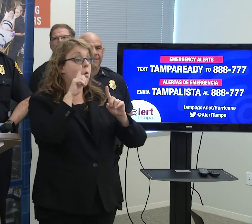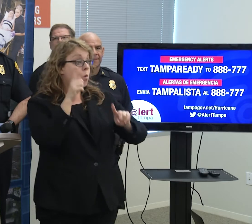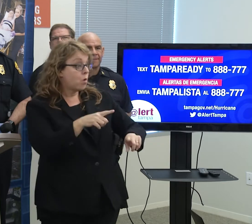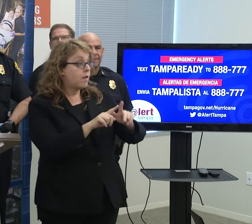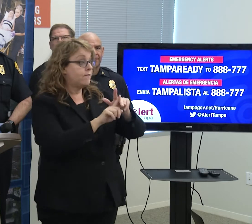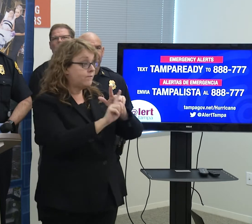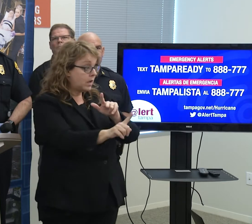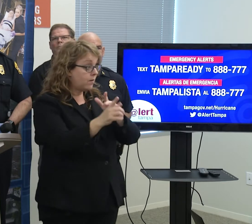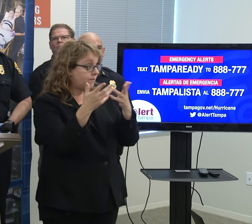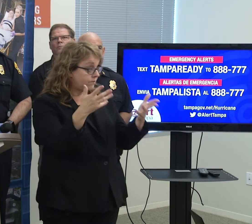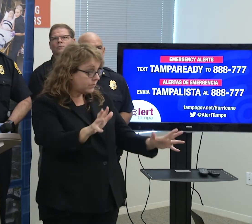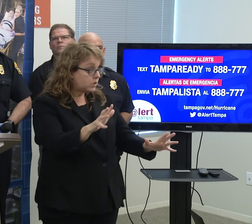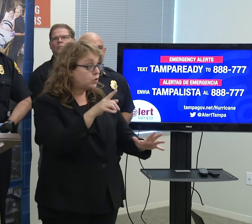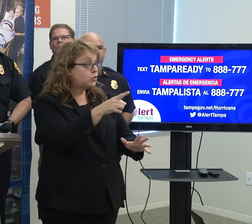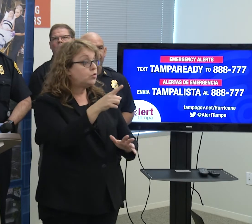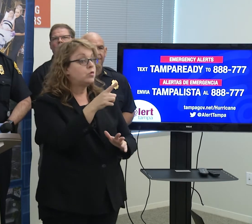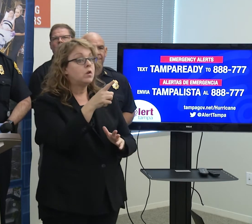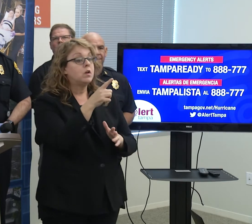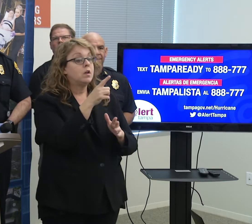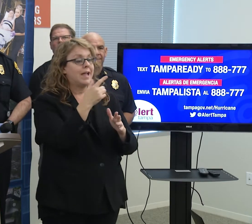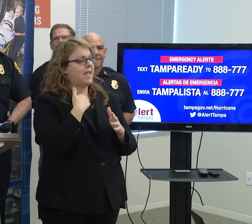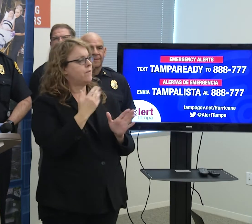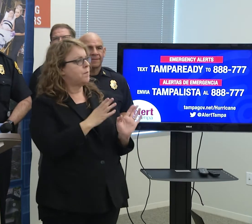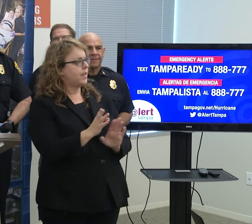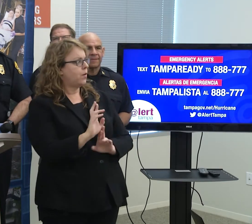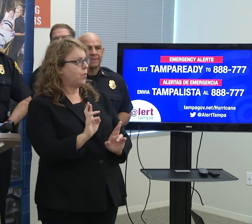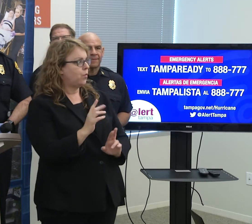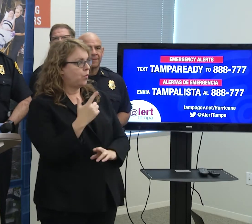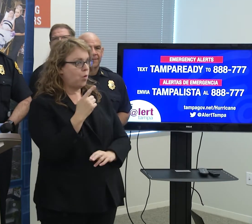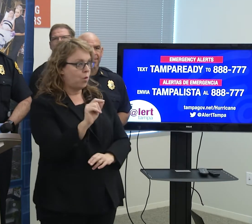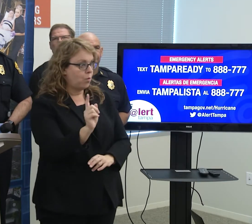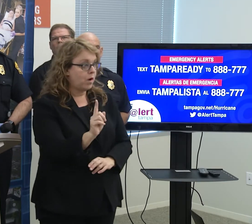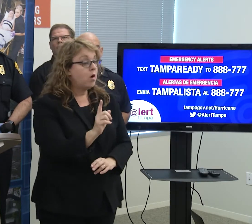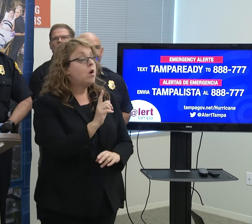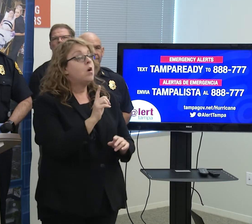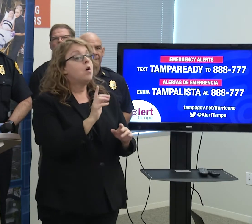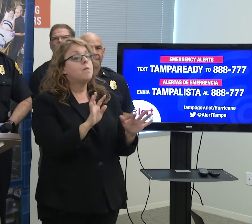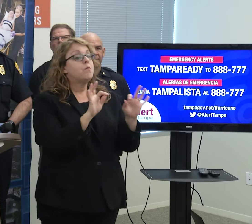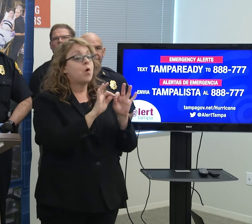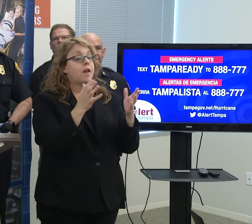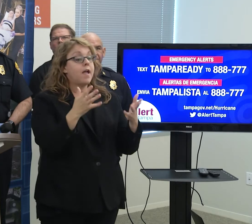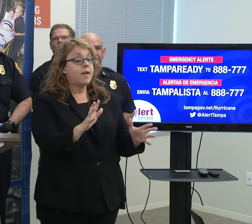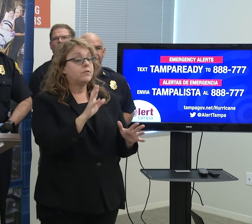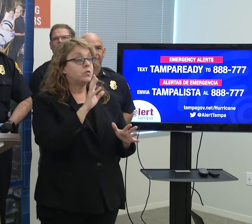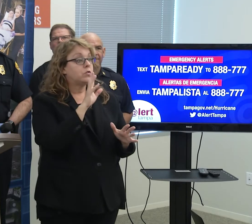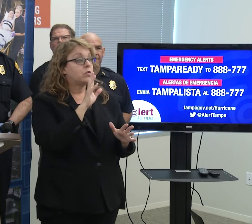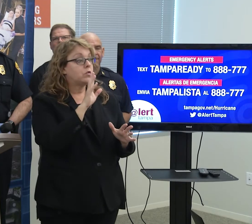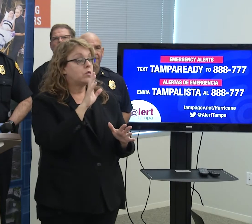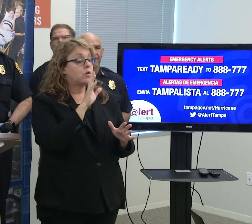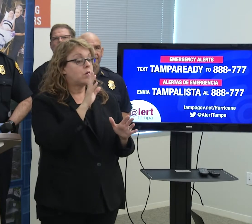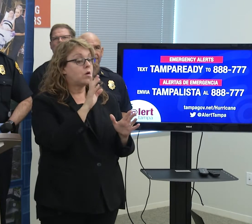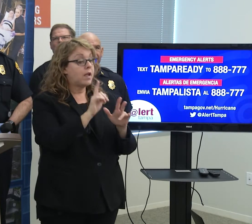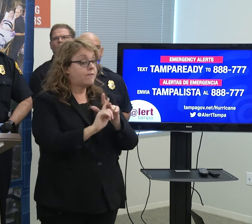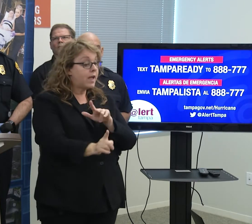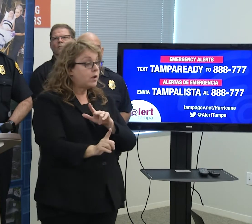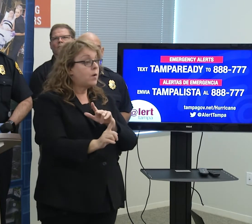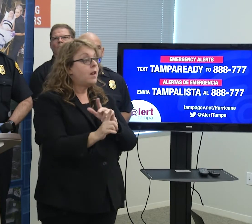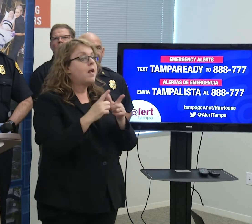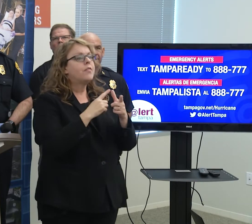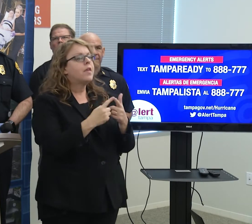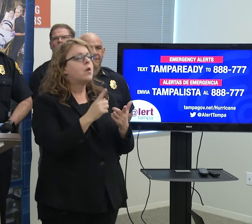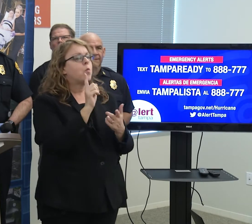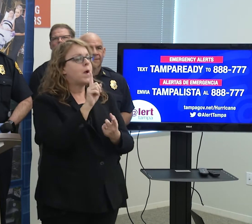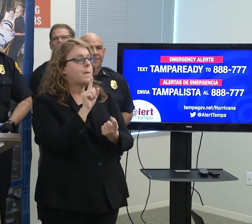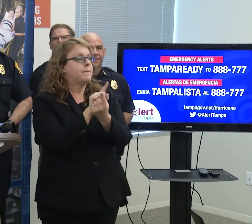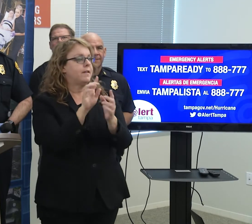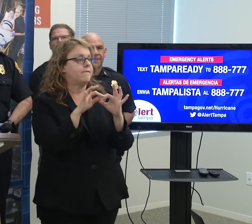to evacuate, that you have some type of plan of where you're going. But more importantly, after the storm, you have to figure out a plan of how you're going to reunite